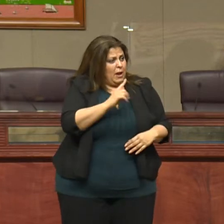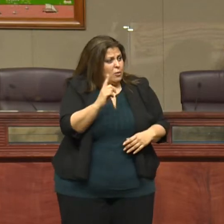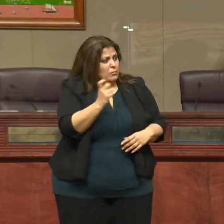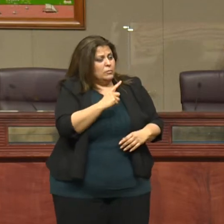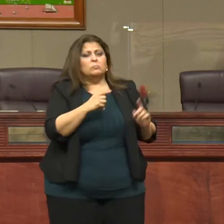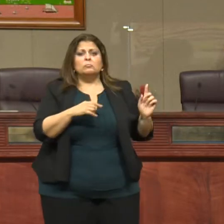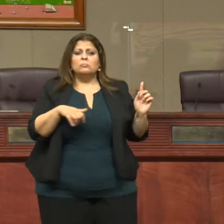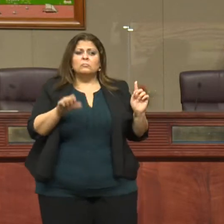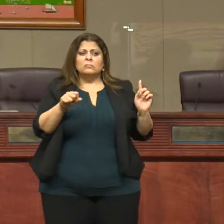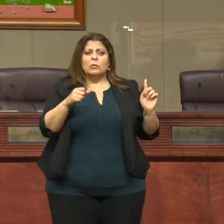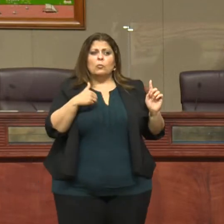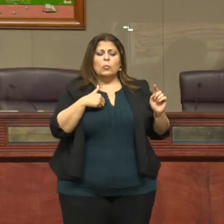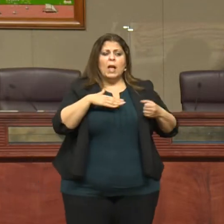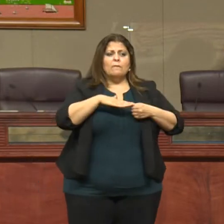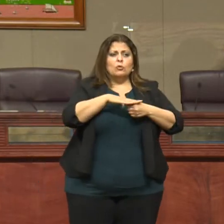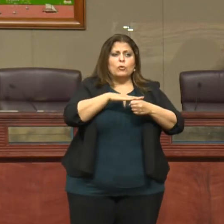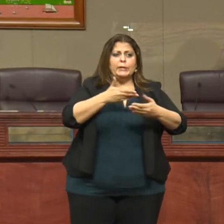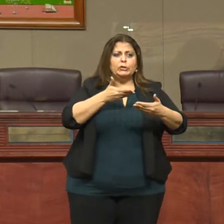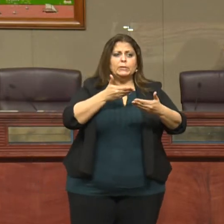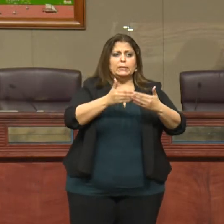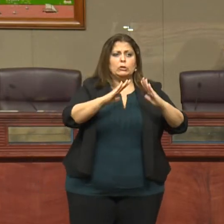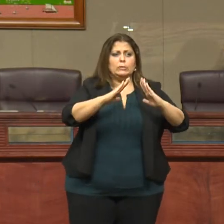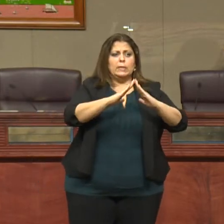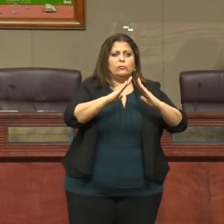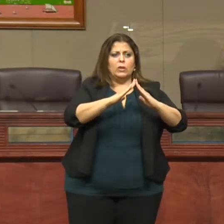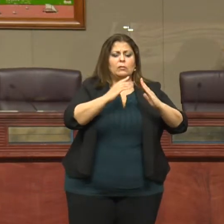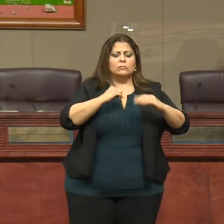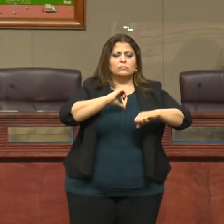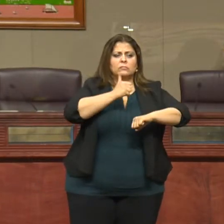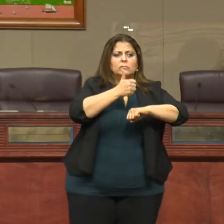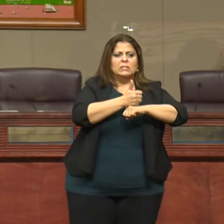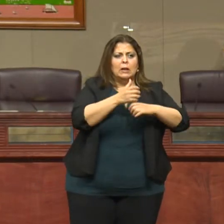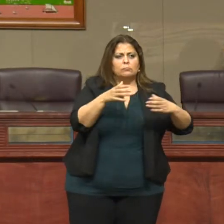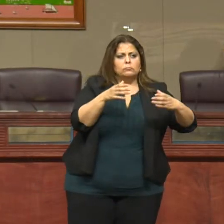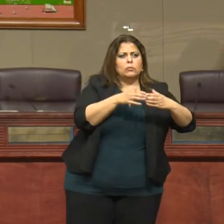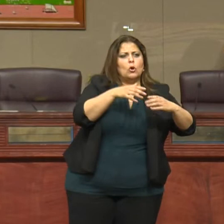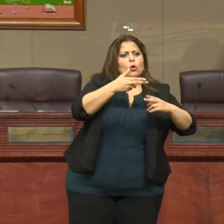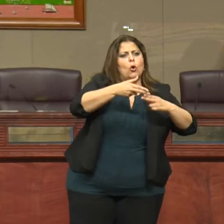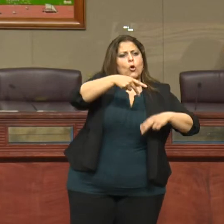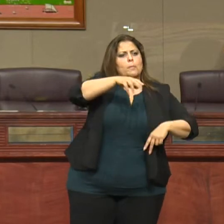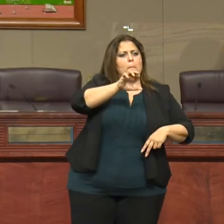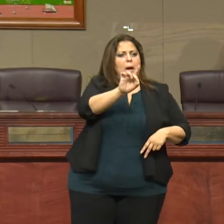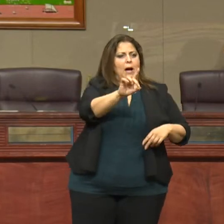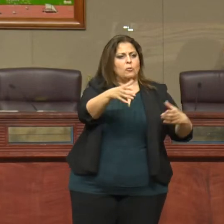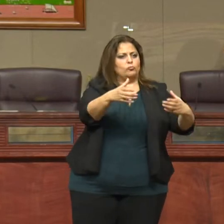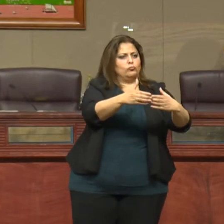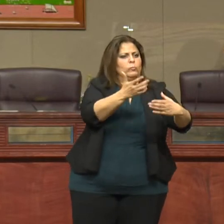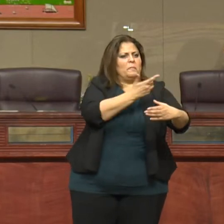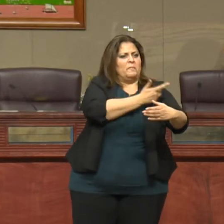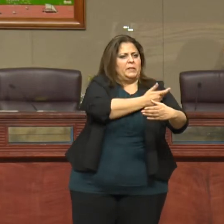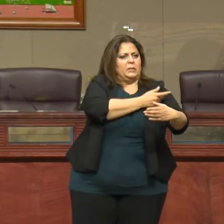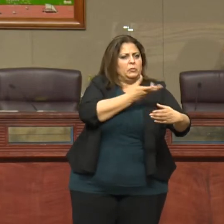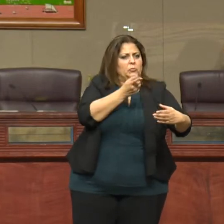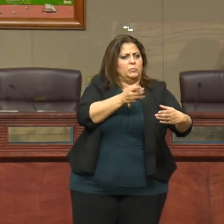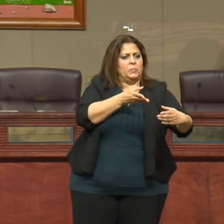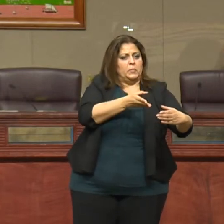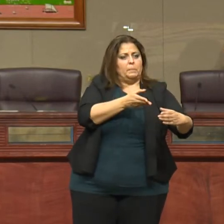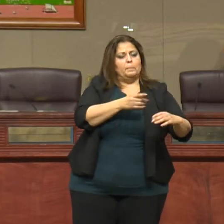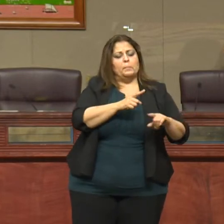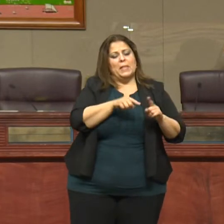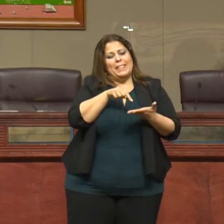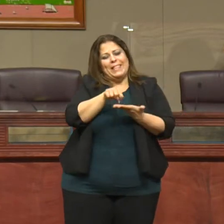and around our downtown area where we've done some pods, but this week it appears that the